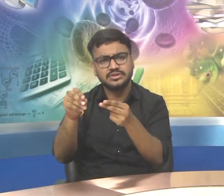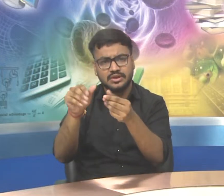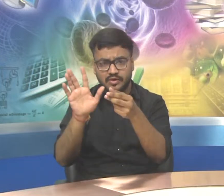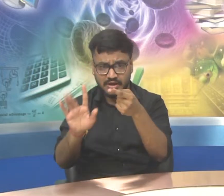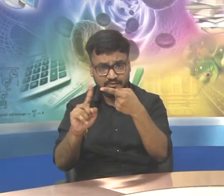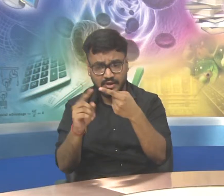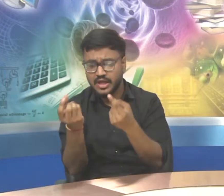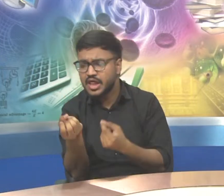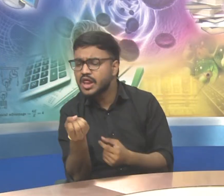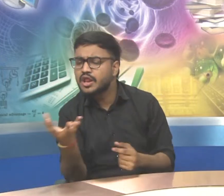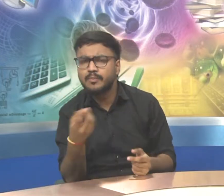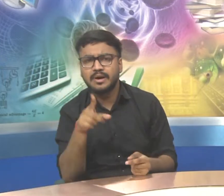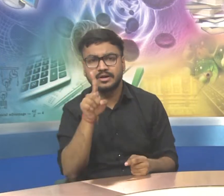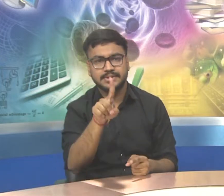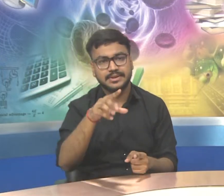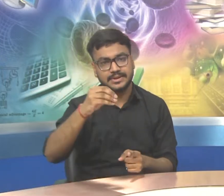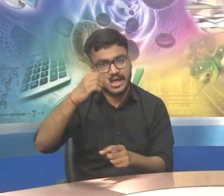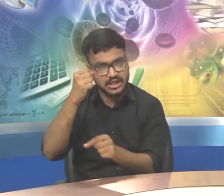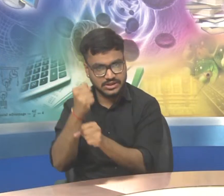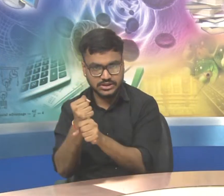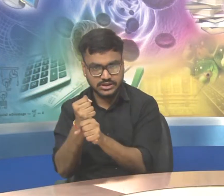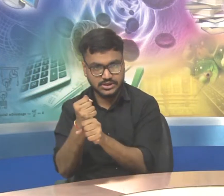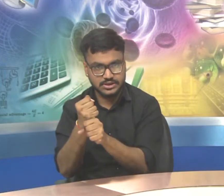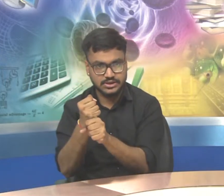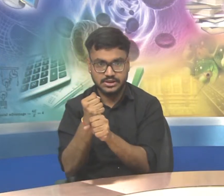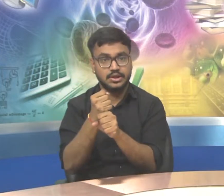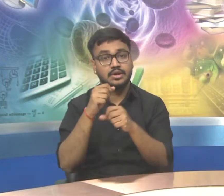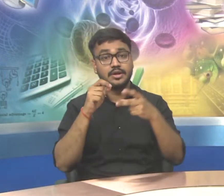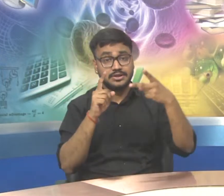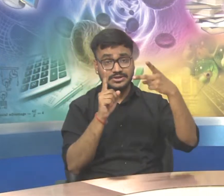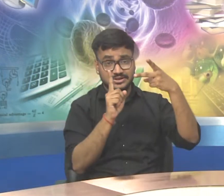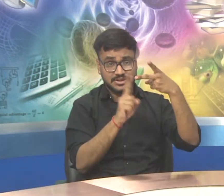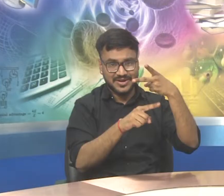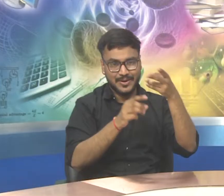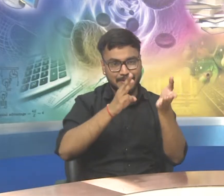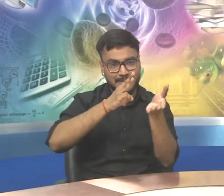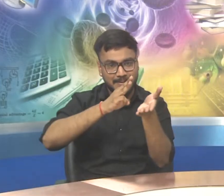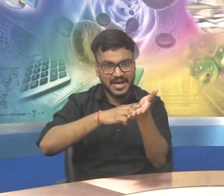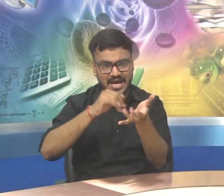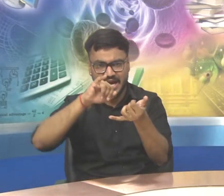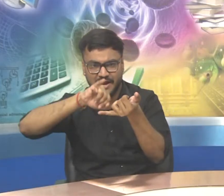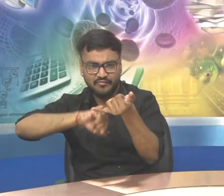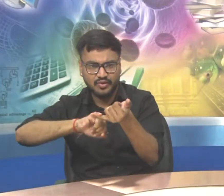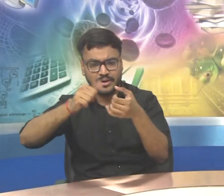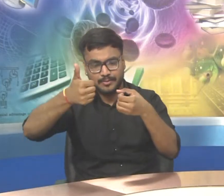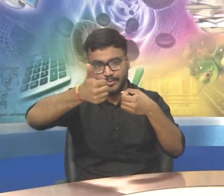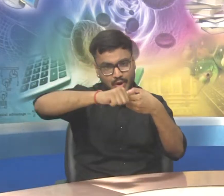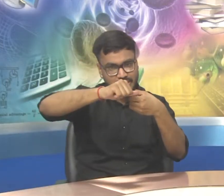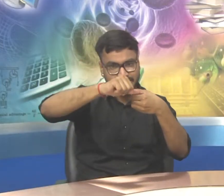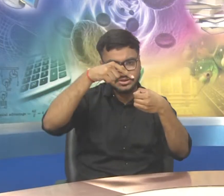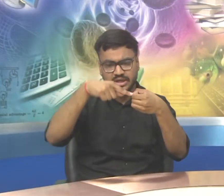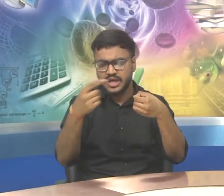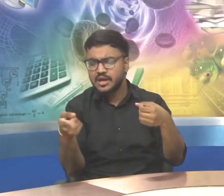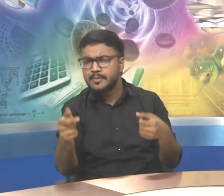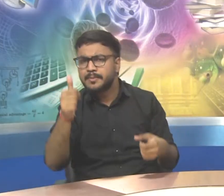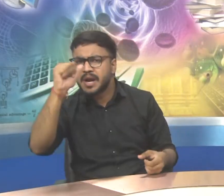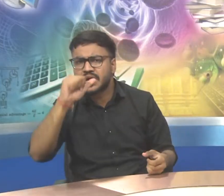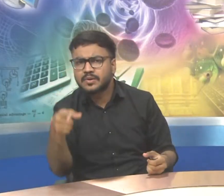Now let's put some digits in that formula, like mass of solute, which is